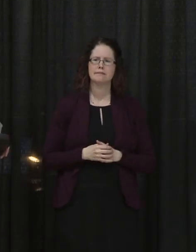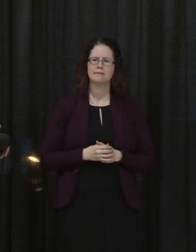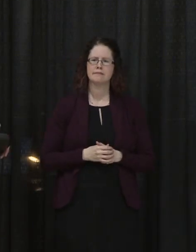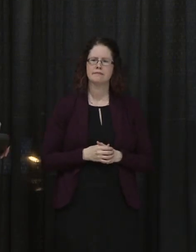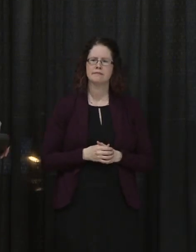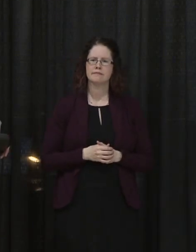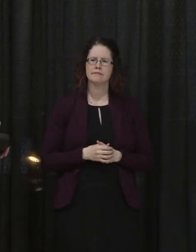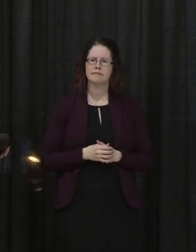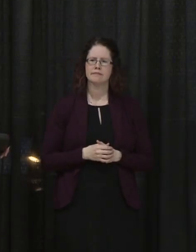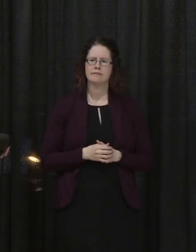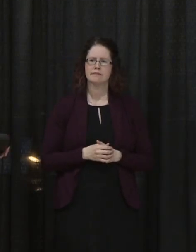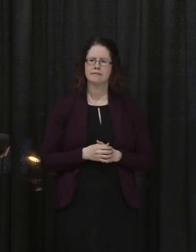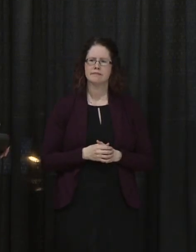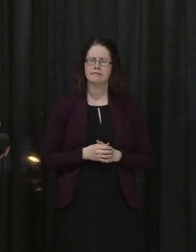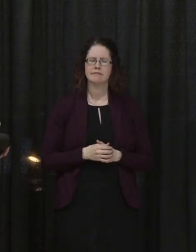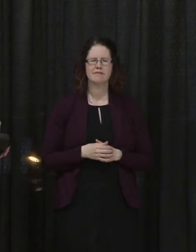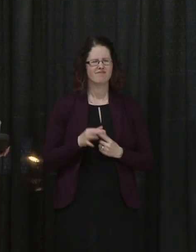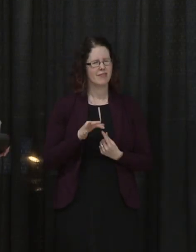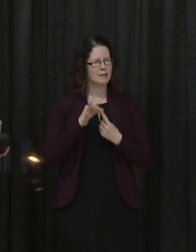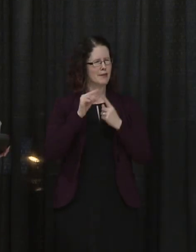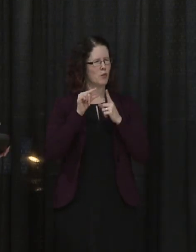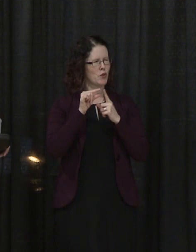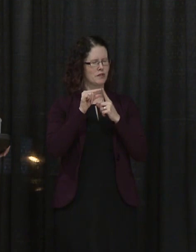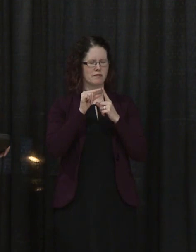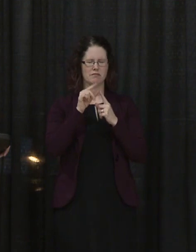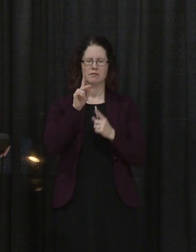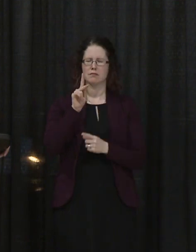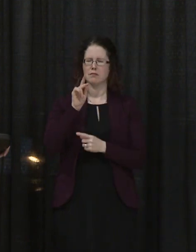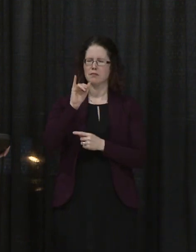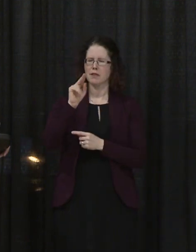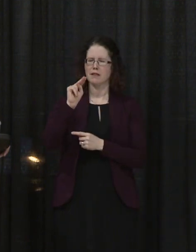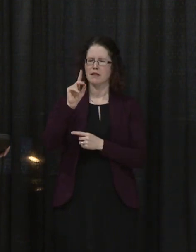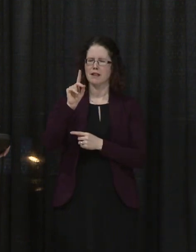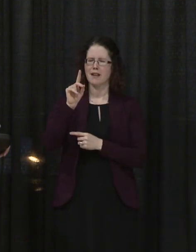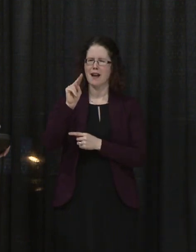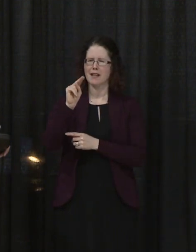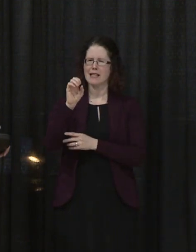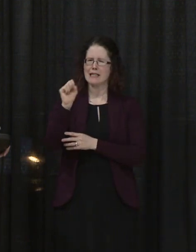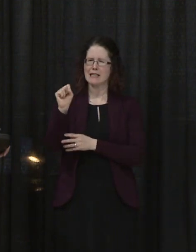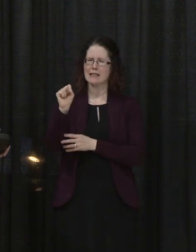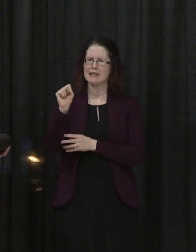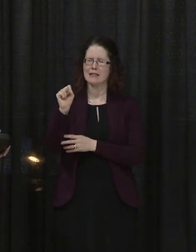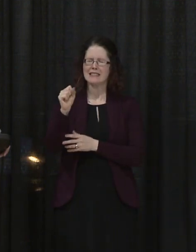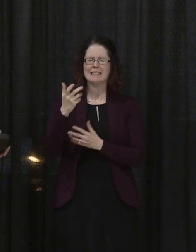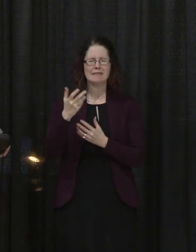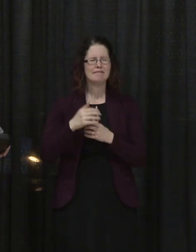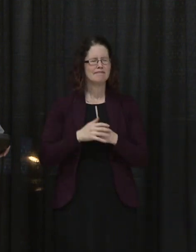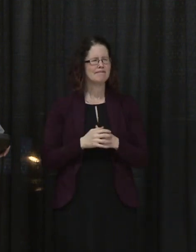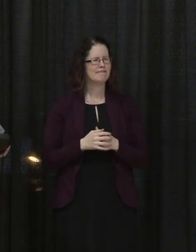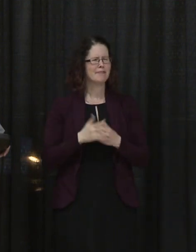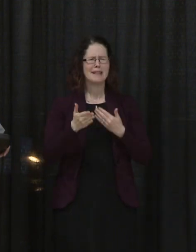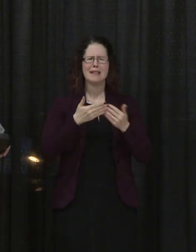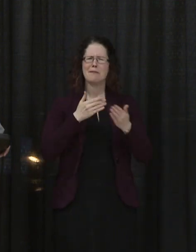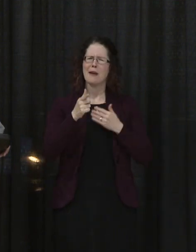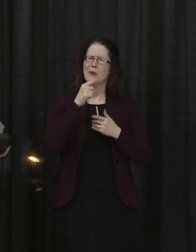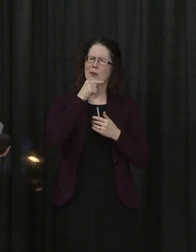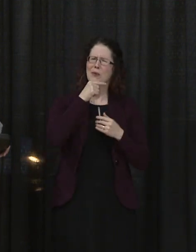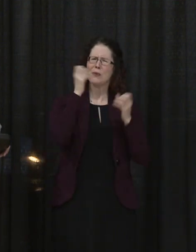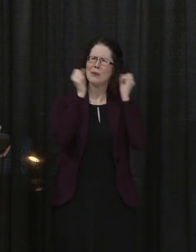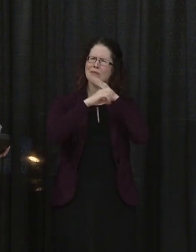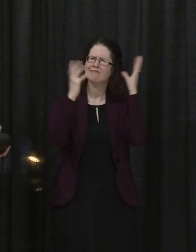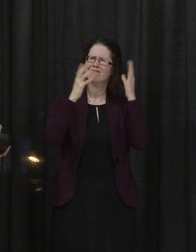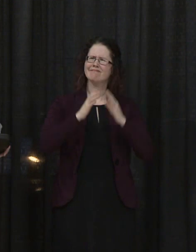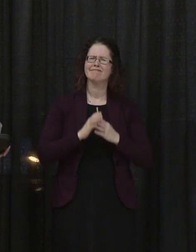think about this word kindness, graduates, whether they are family, friends, amazing team members here at